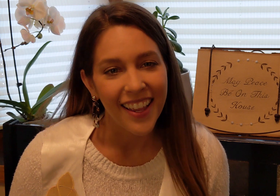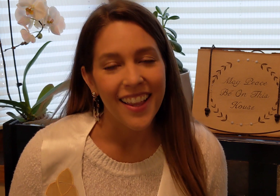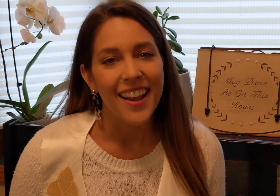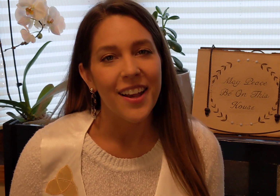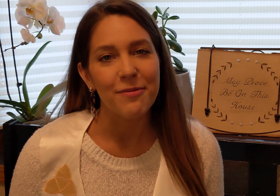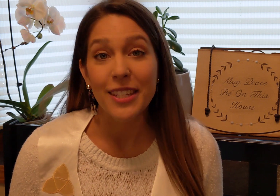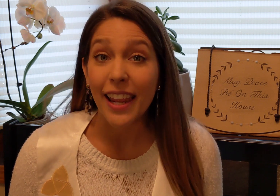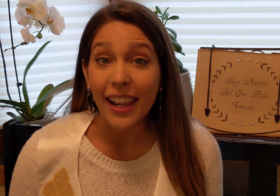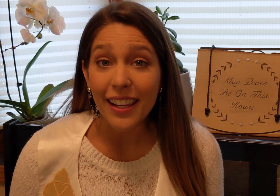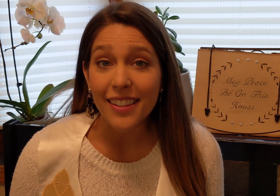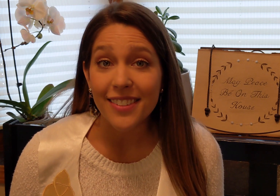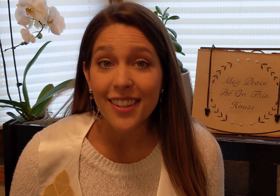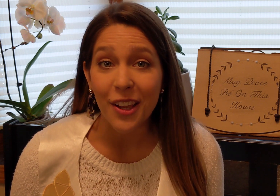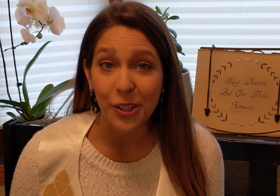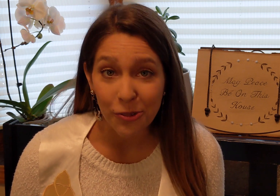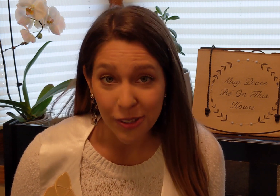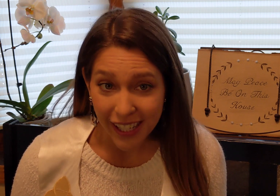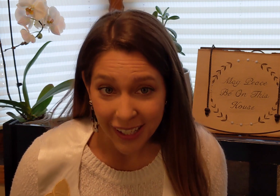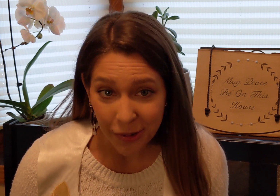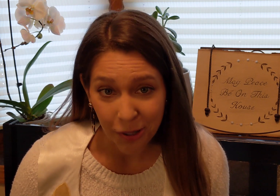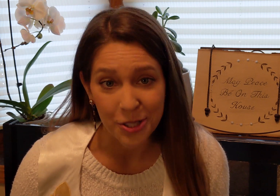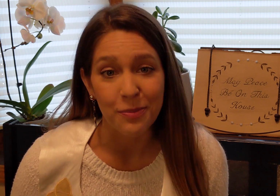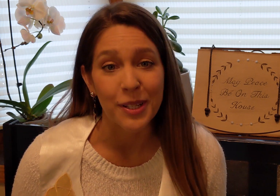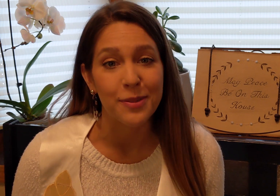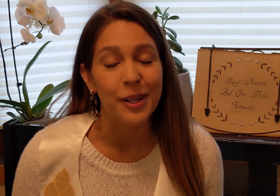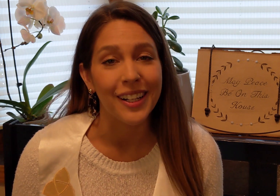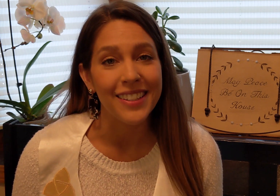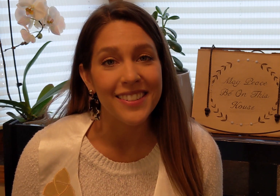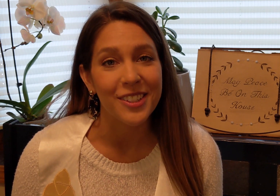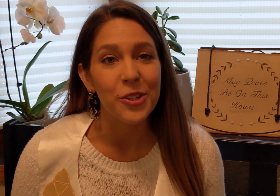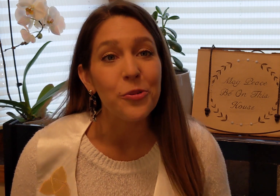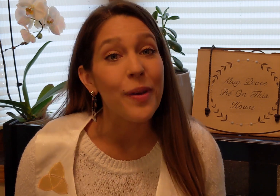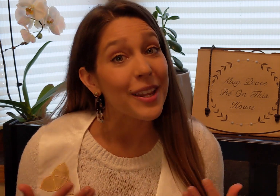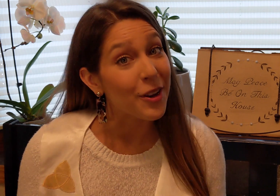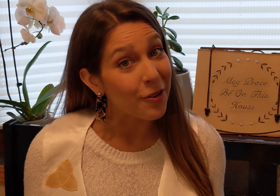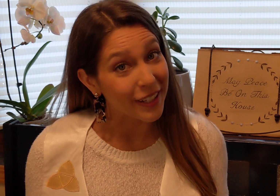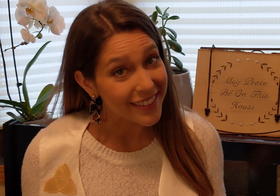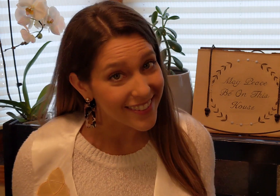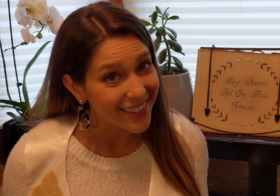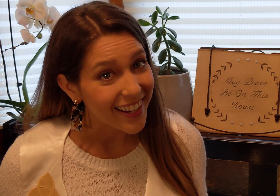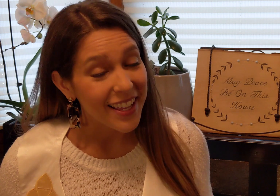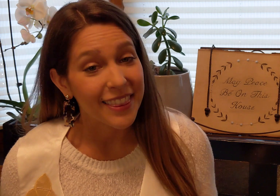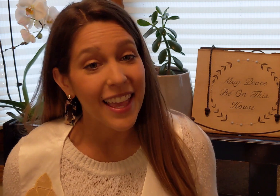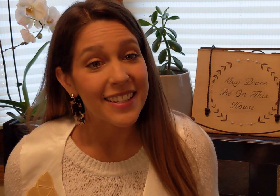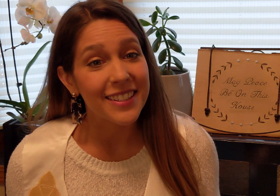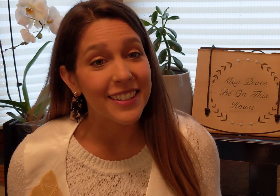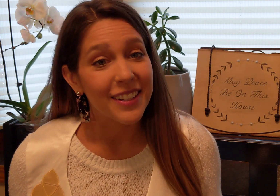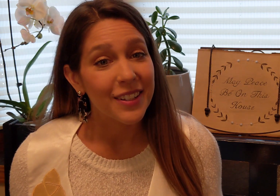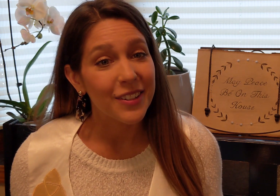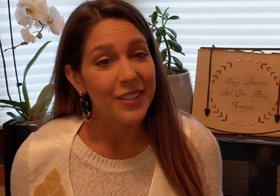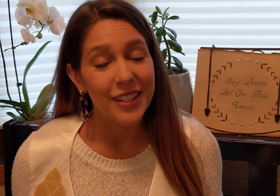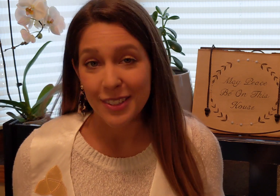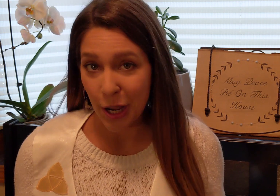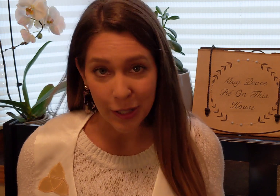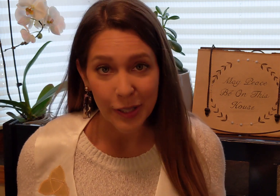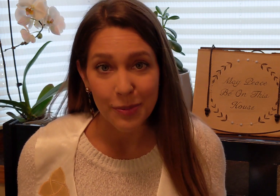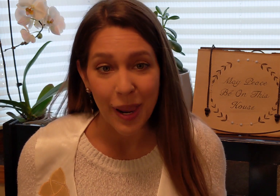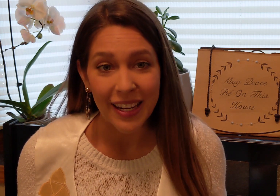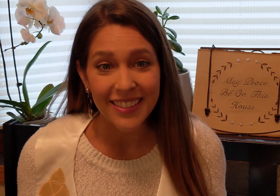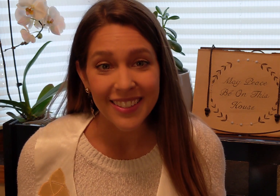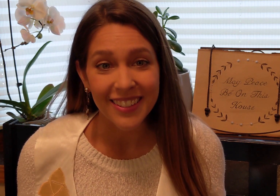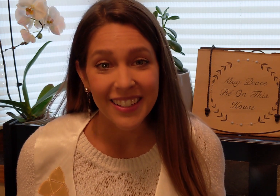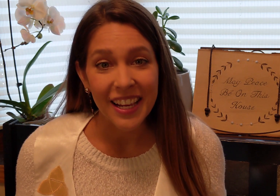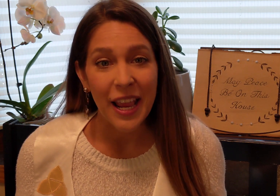Sunday. Today is a unique worship experience. You may notice that it's not